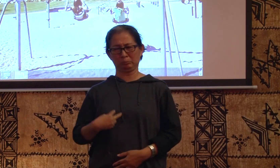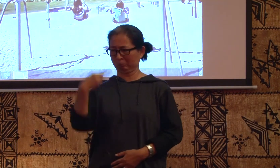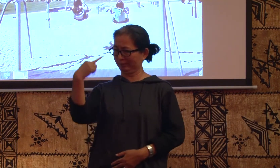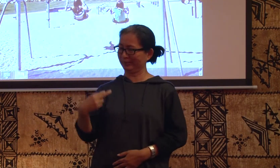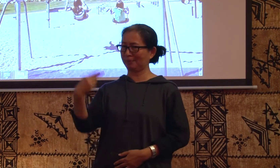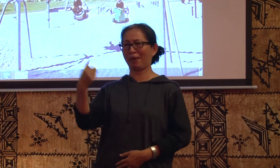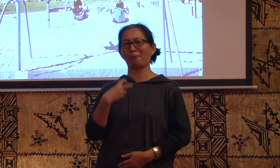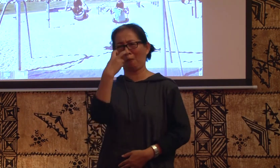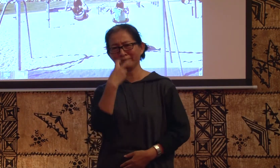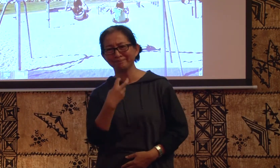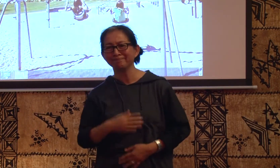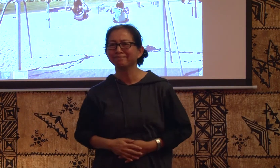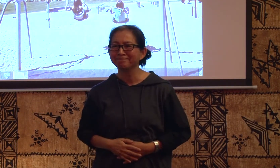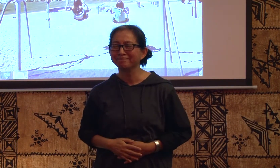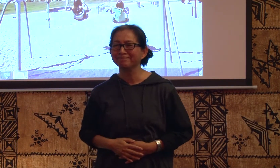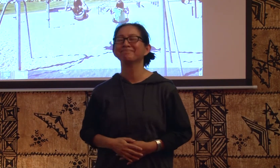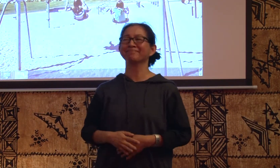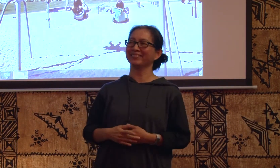ago,